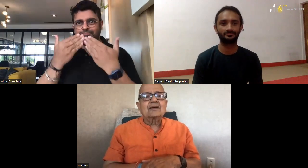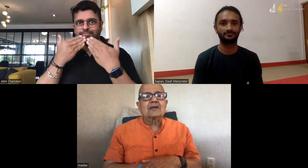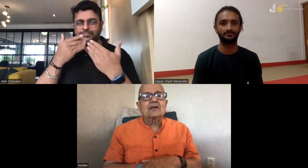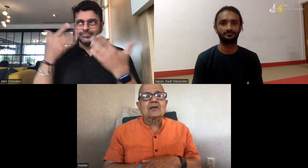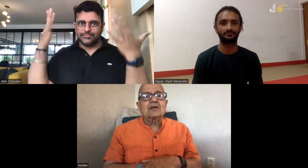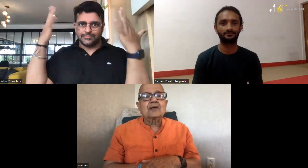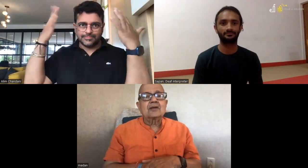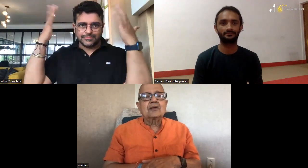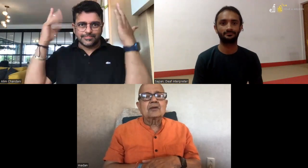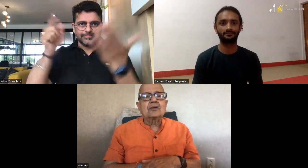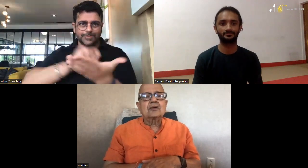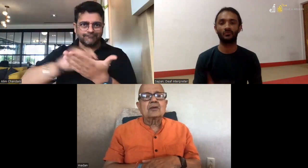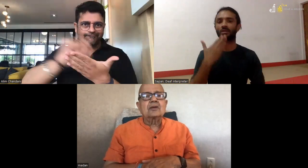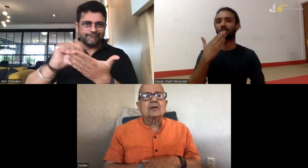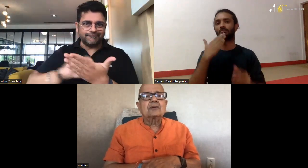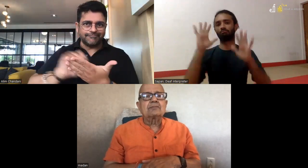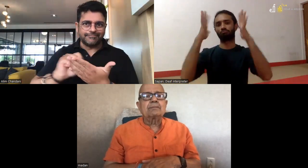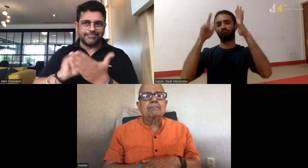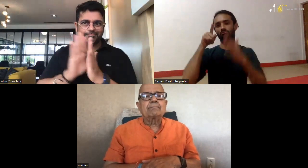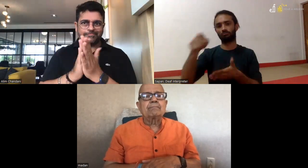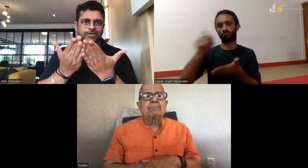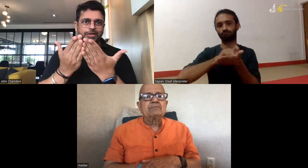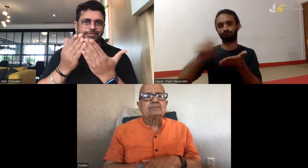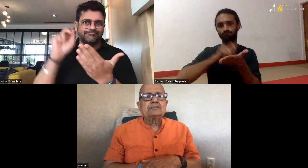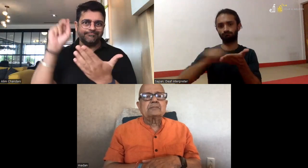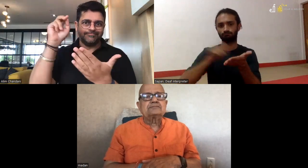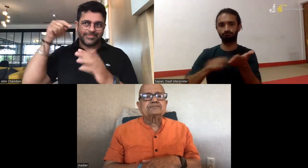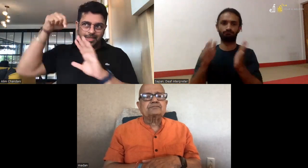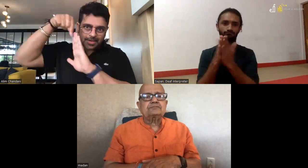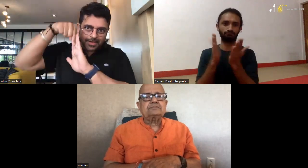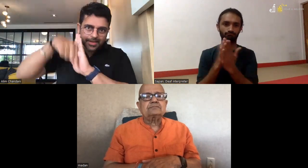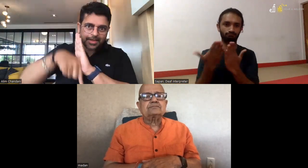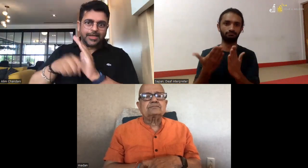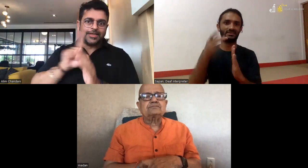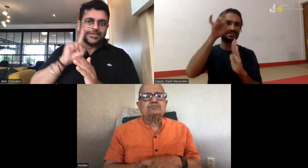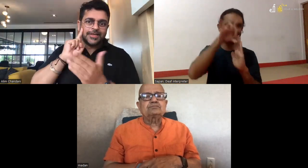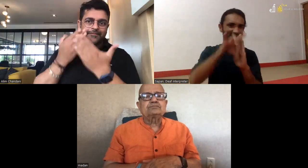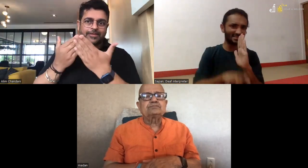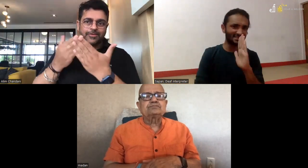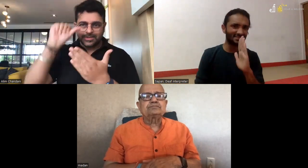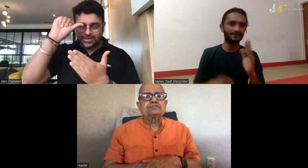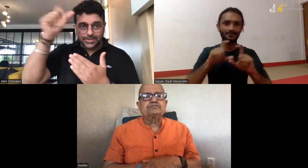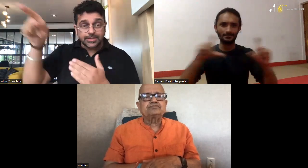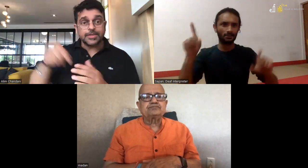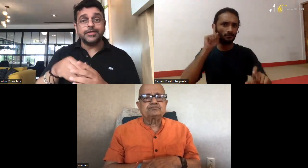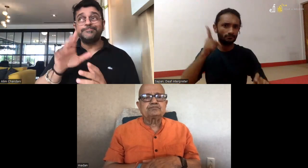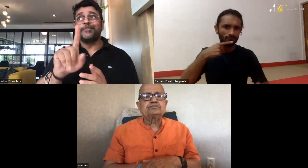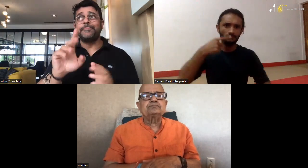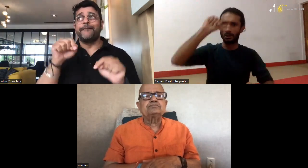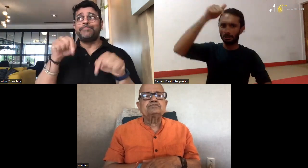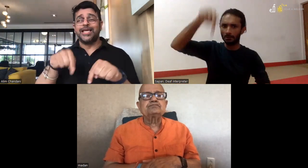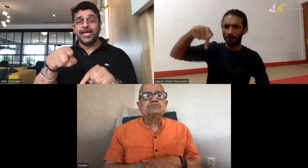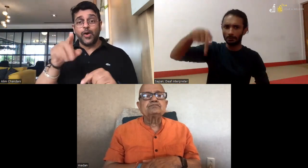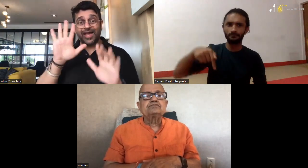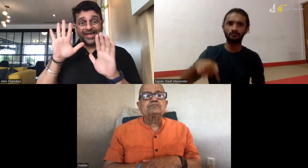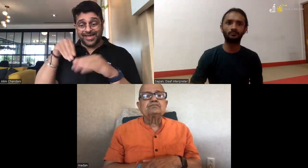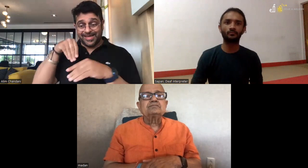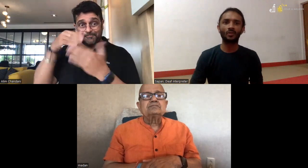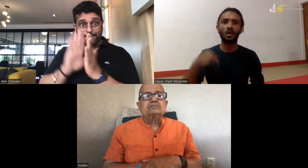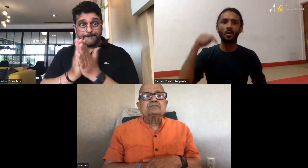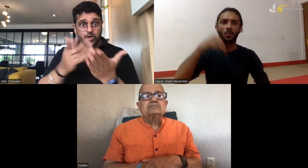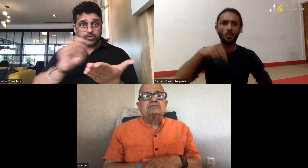many, and without and thinking about himself. So thank you for, you keep doing that. You don't work in silos, you don't